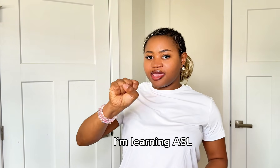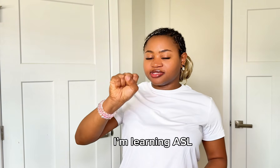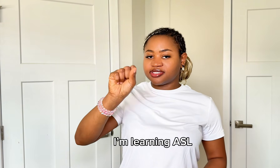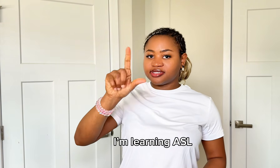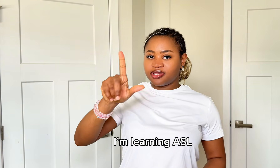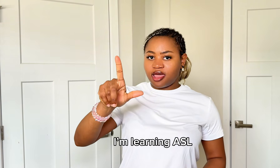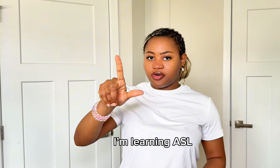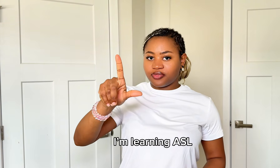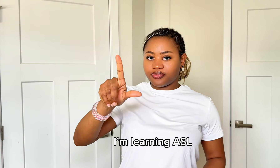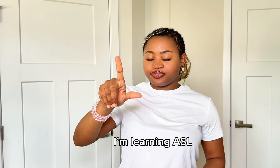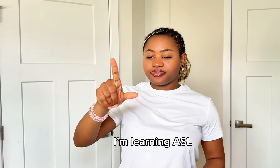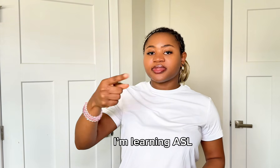ASL.